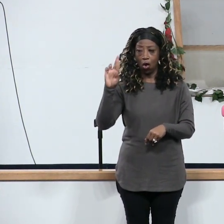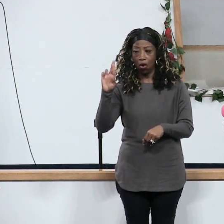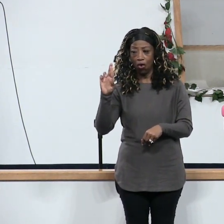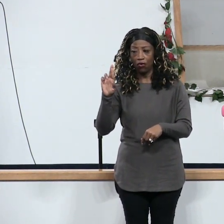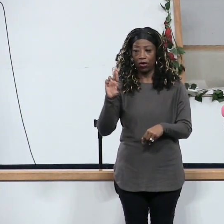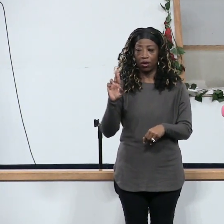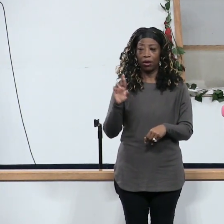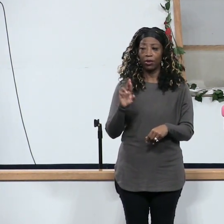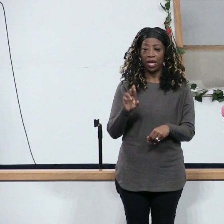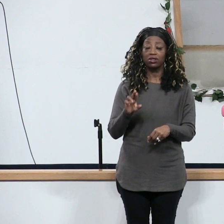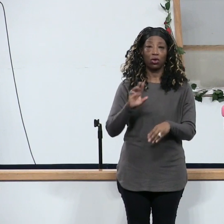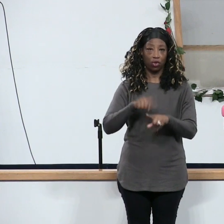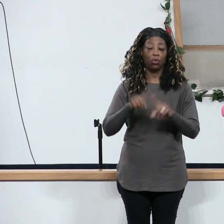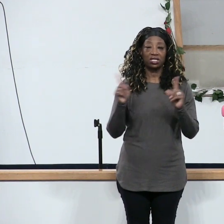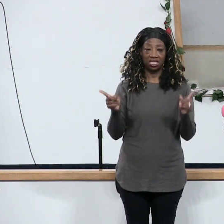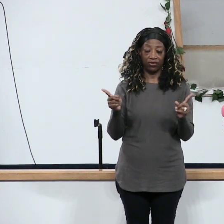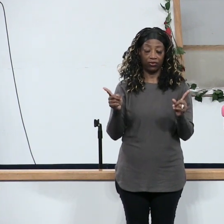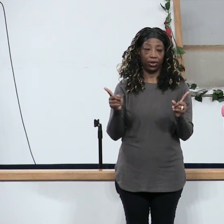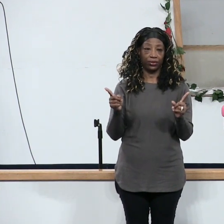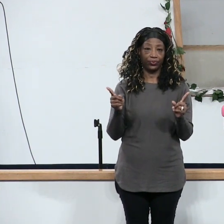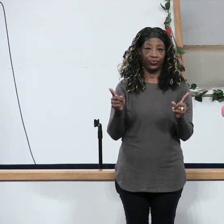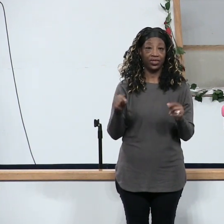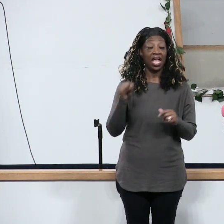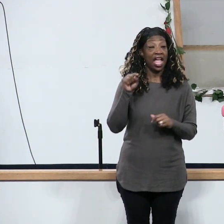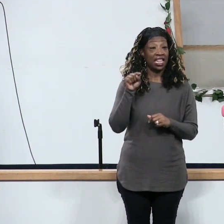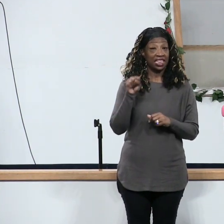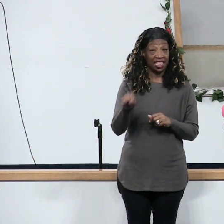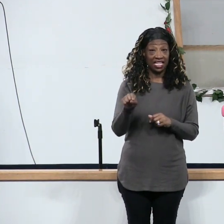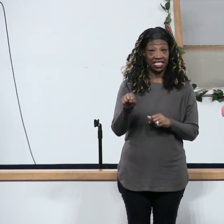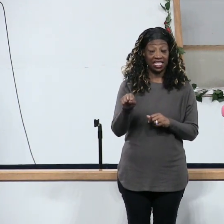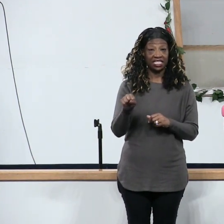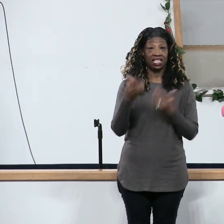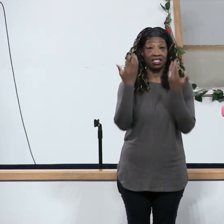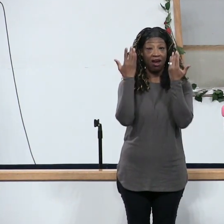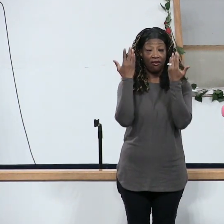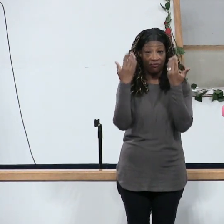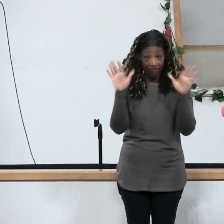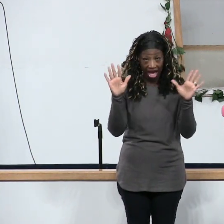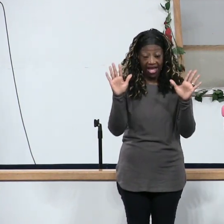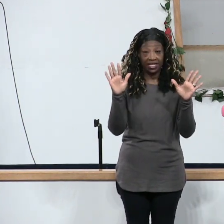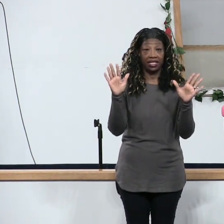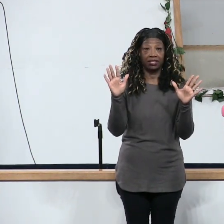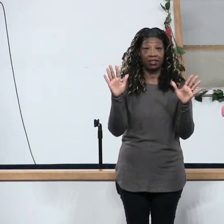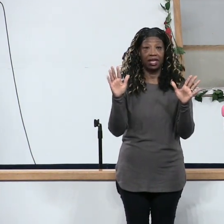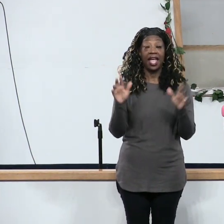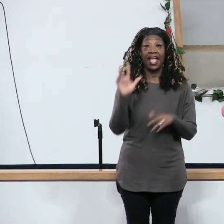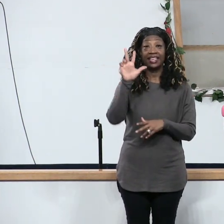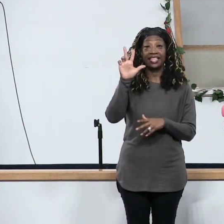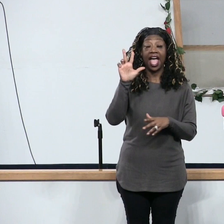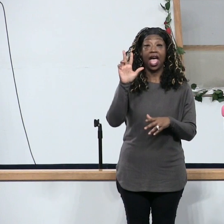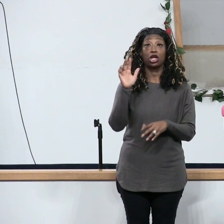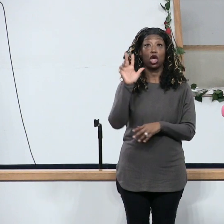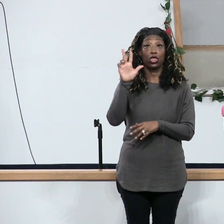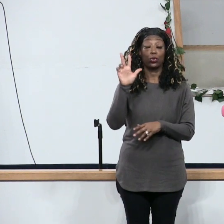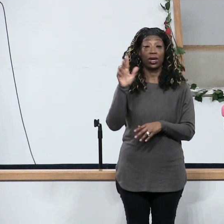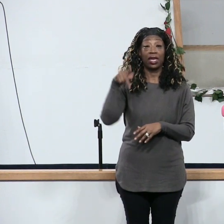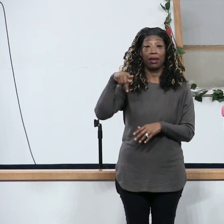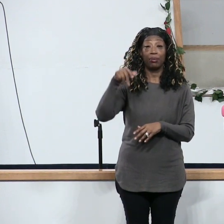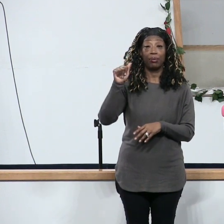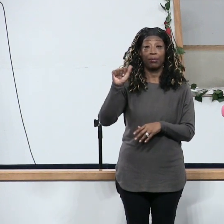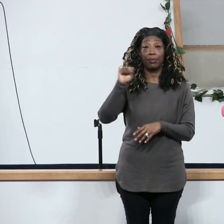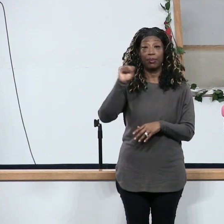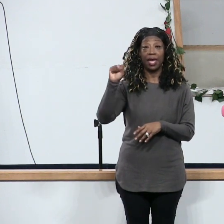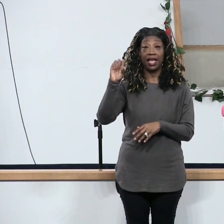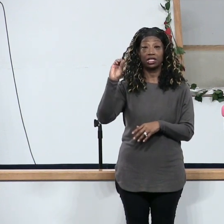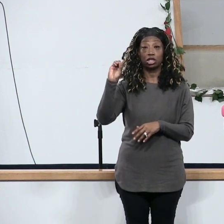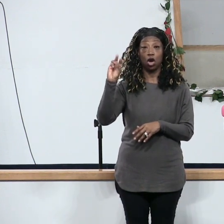Jesus had with his disciples. This is the final Passover. He's had 3 with them. This is the final one